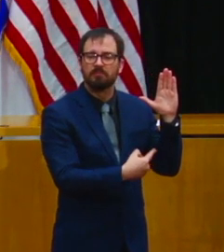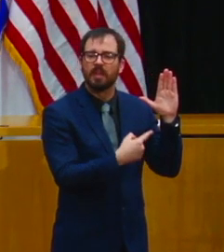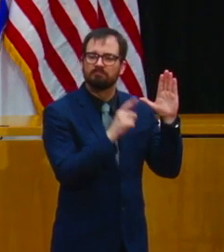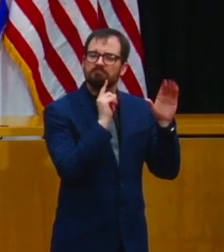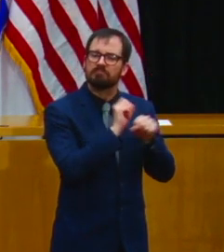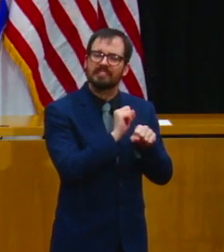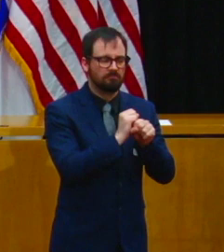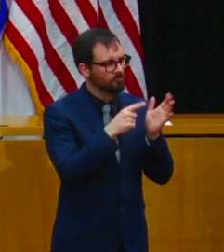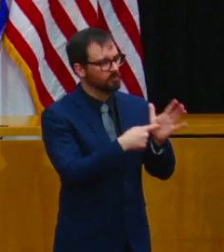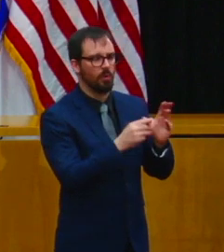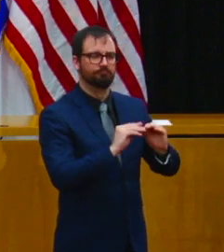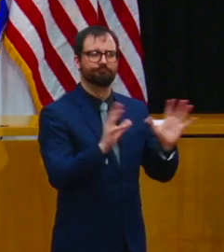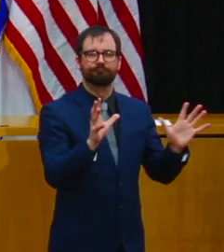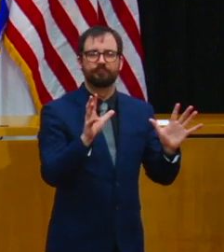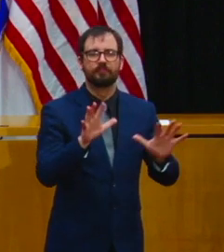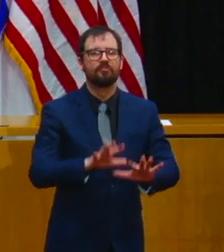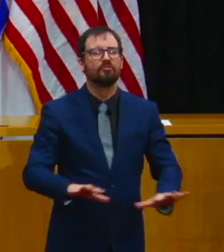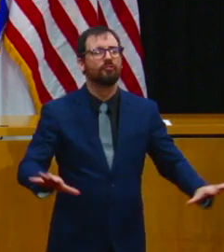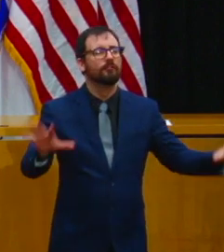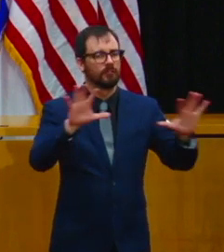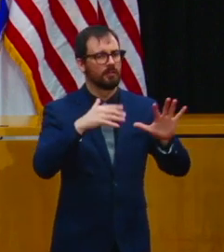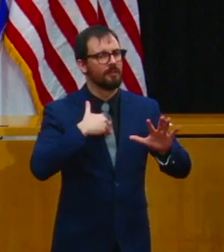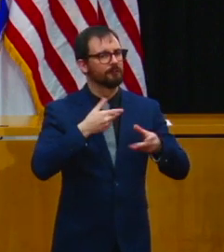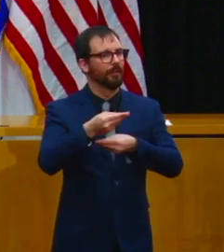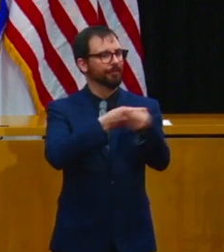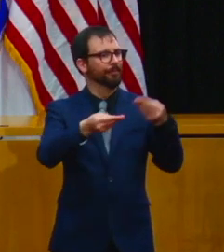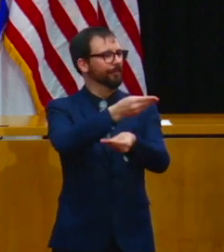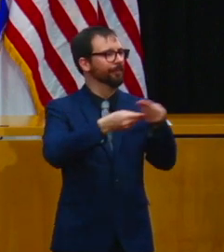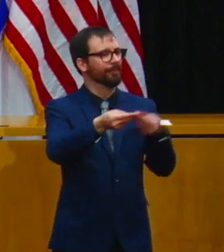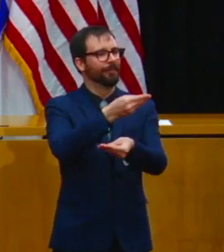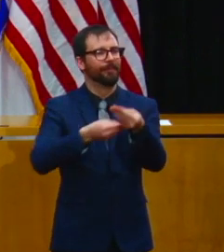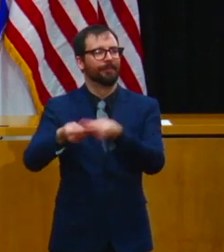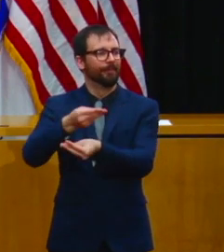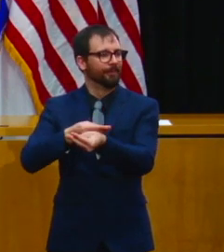We've started, as you know, started to put out the age data, which was